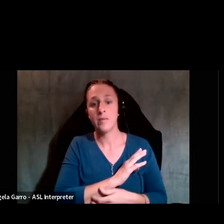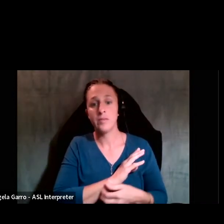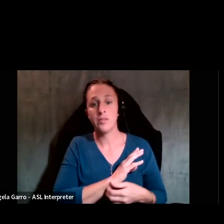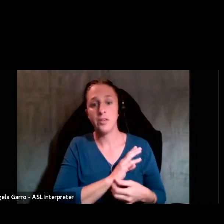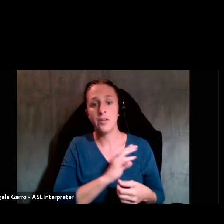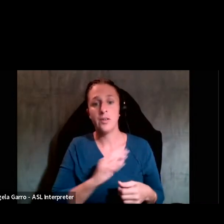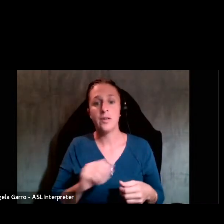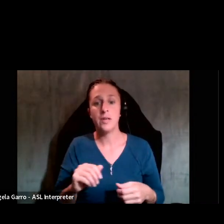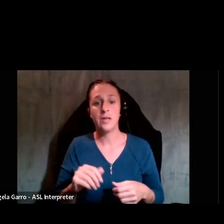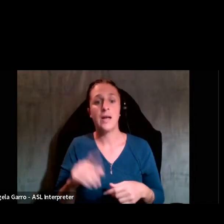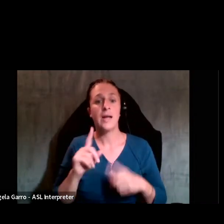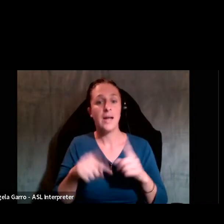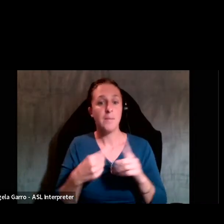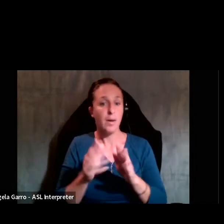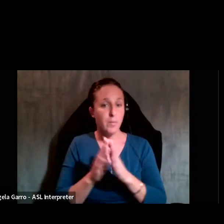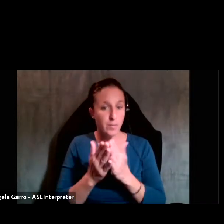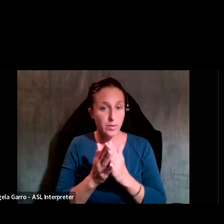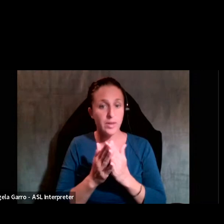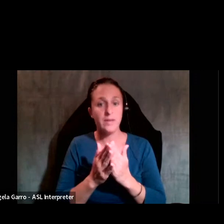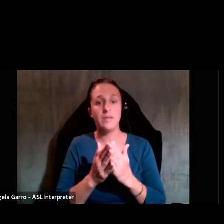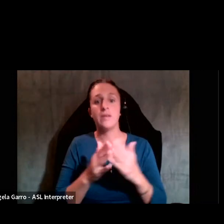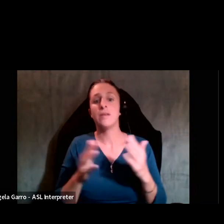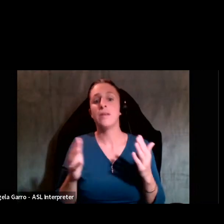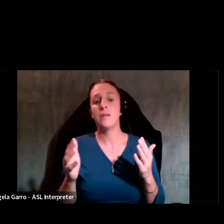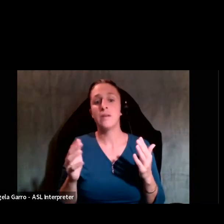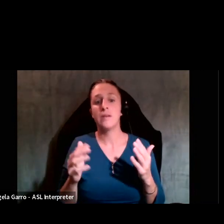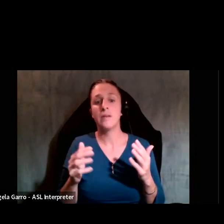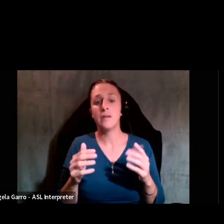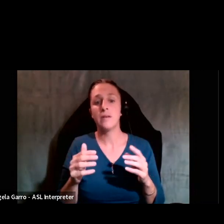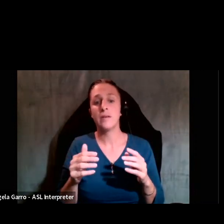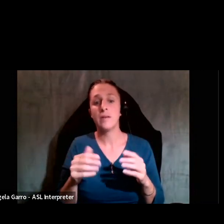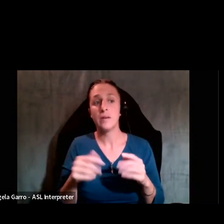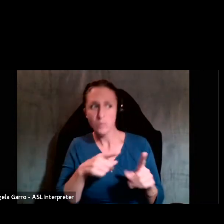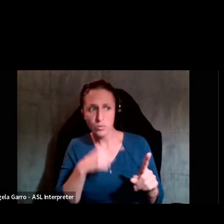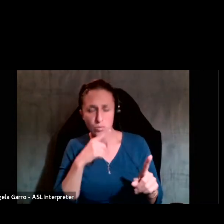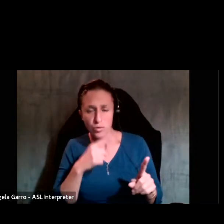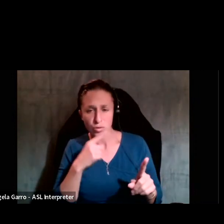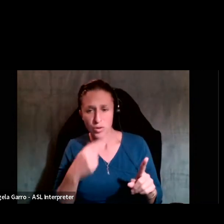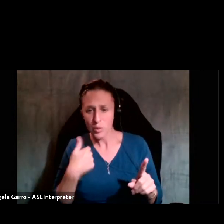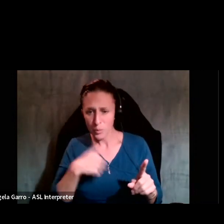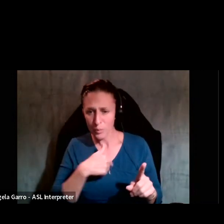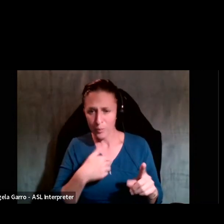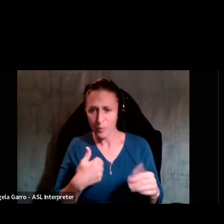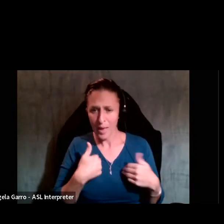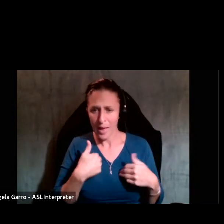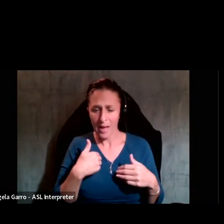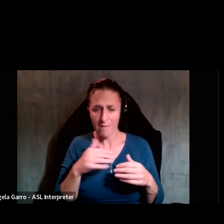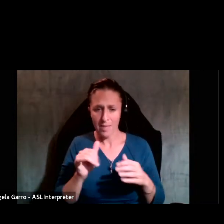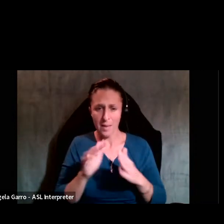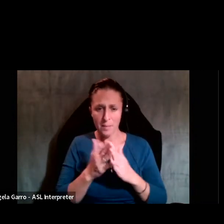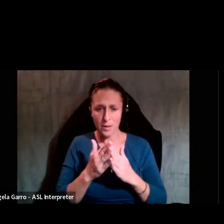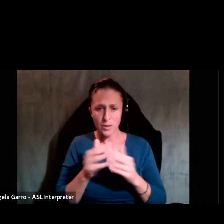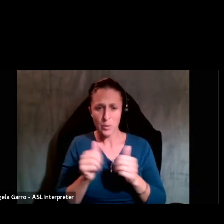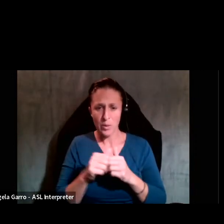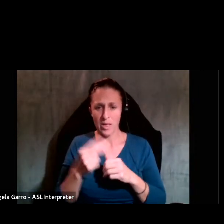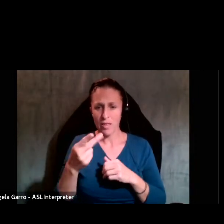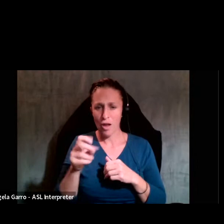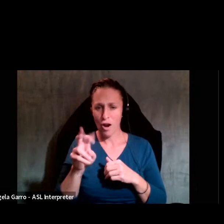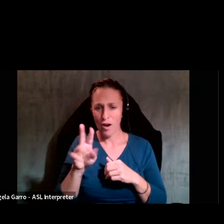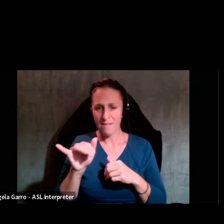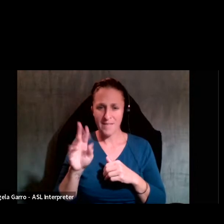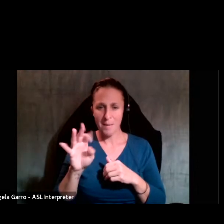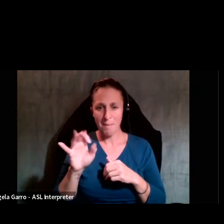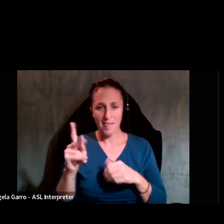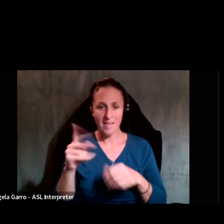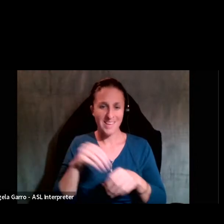about textbooks and all the things that we were just talking about with the I other. know, I was going to say, are we sure that we have that textbook? With Yeah. the Harvey milk in it? I don't know,